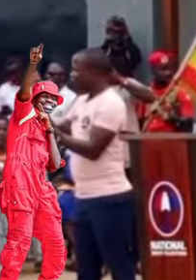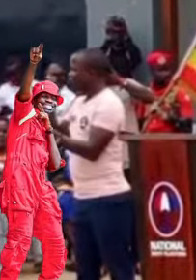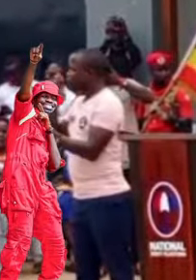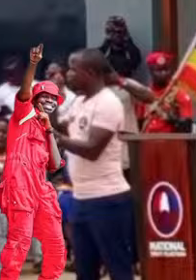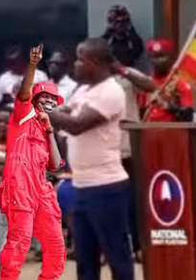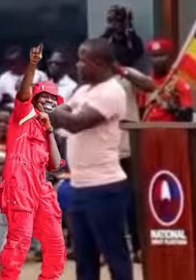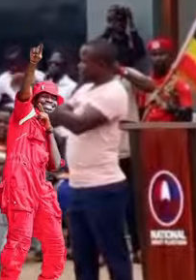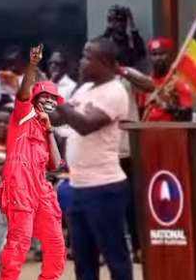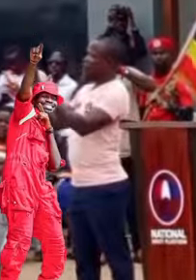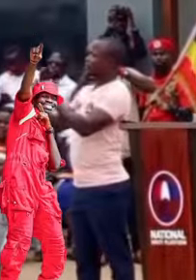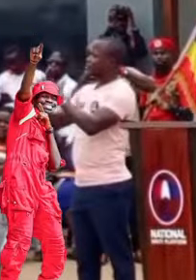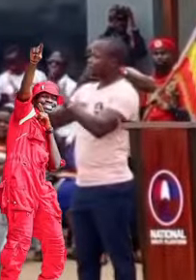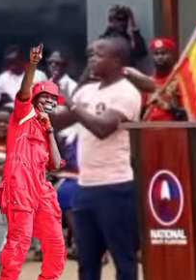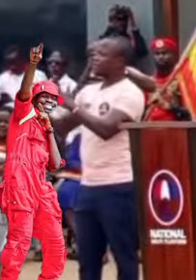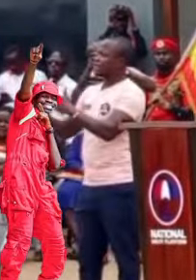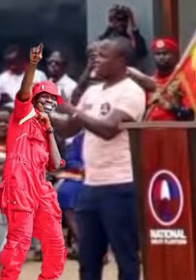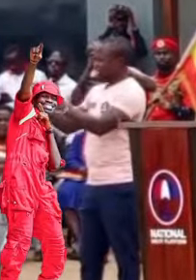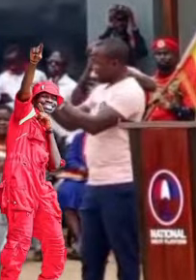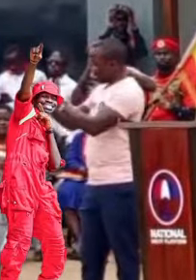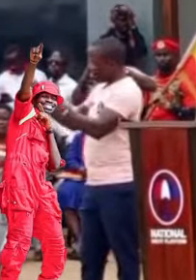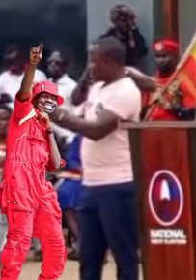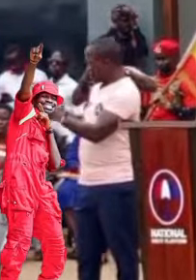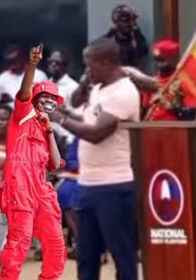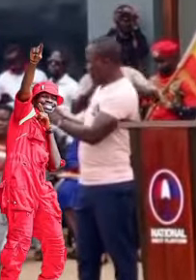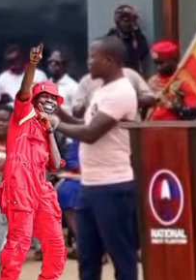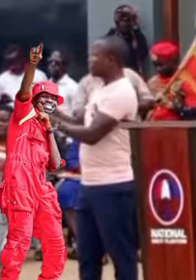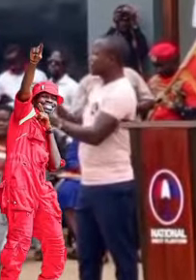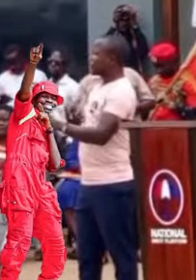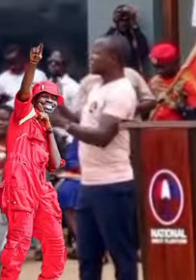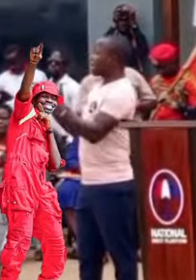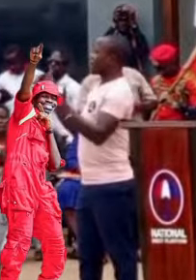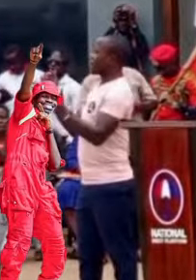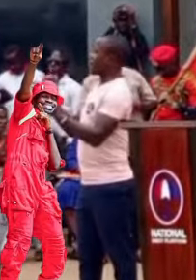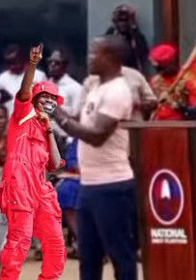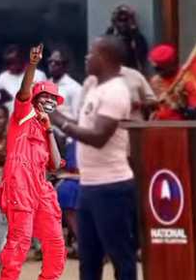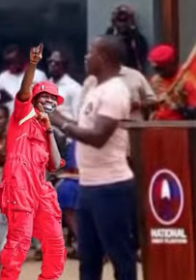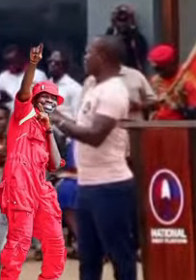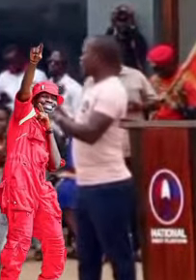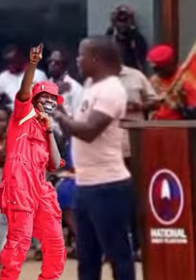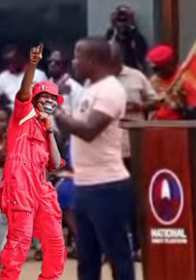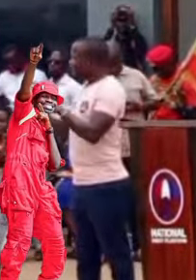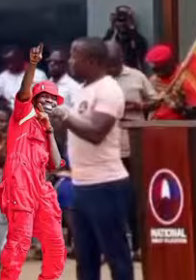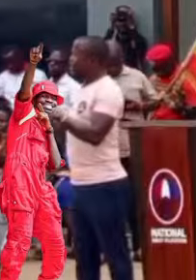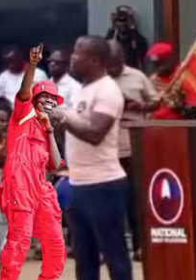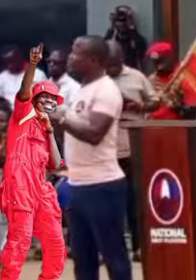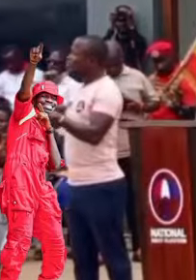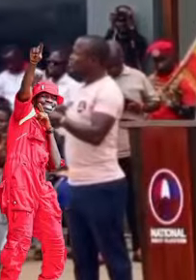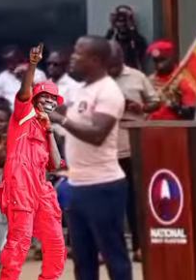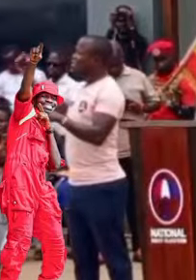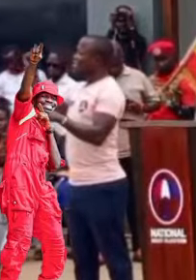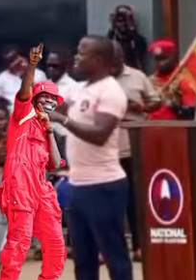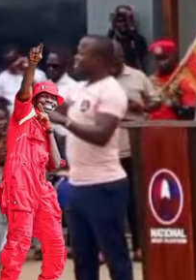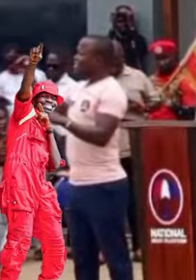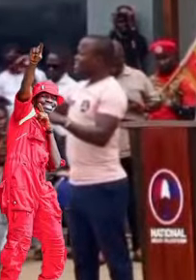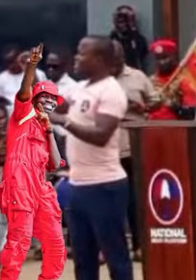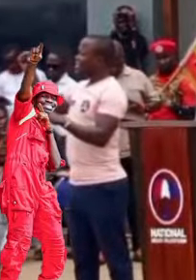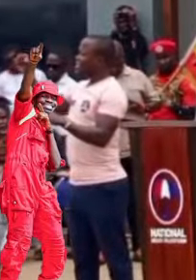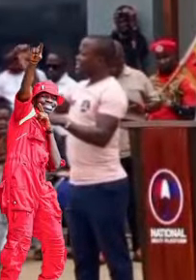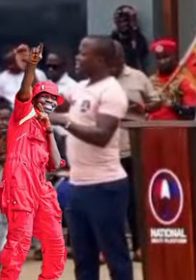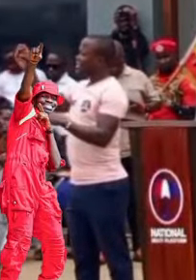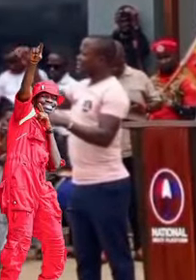equally represented, equally treated, where you will feel equal. And not just equality, but equity.